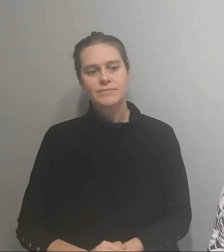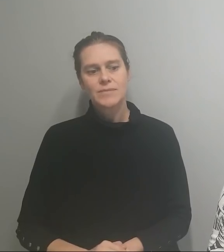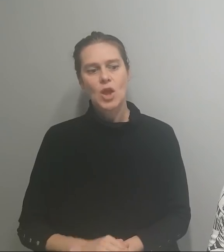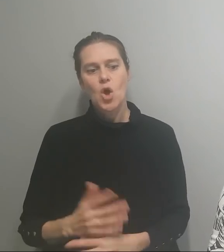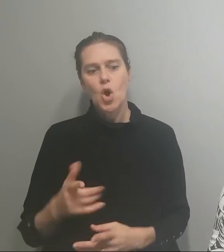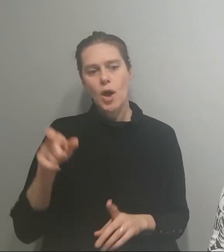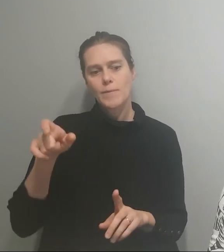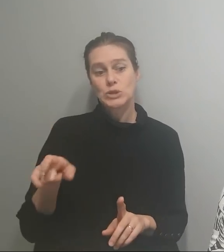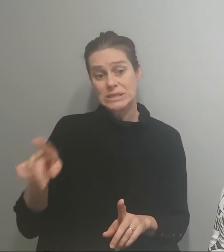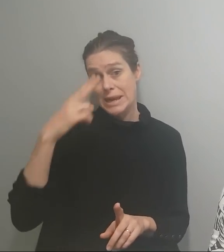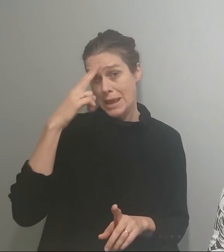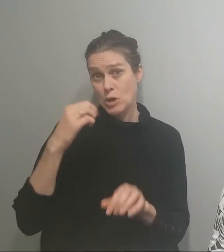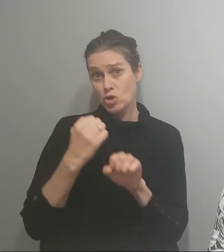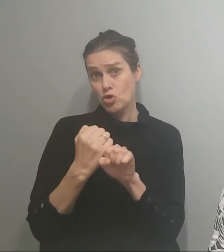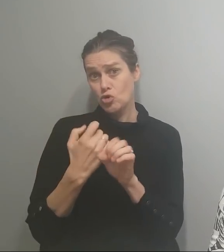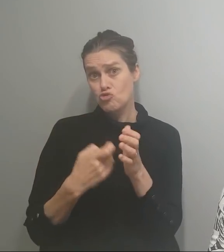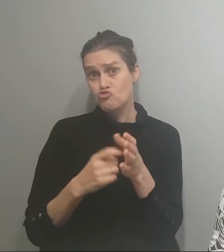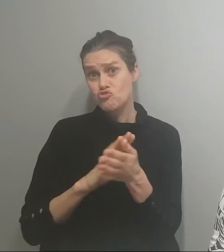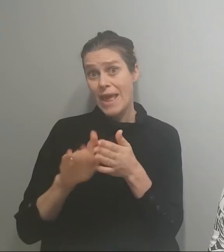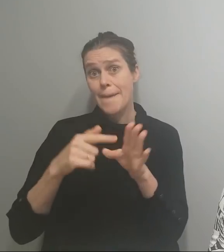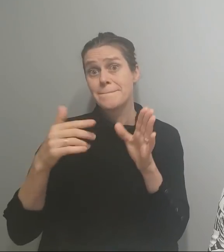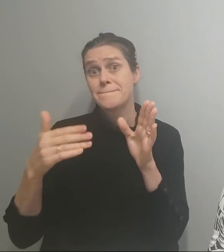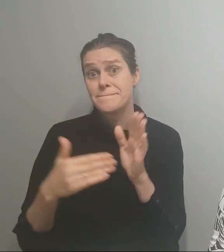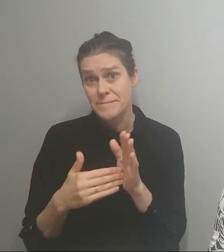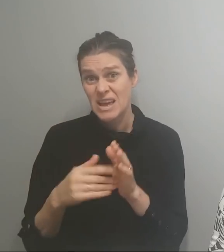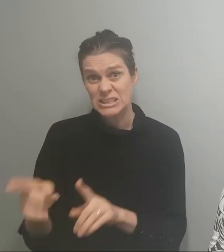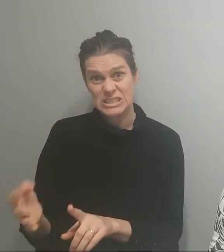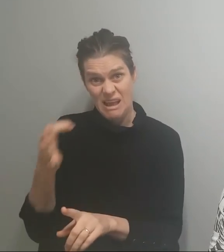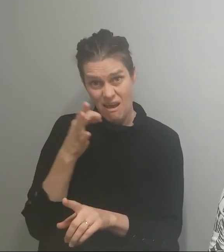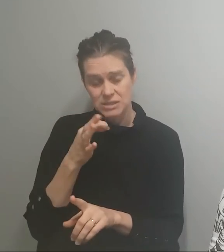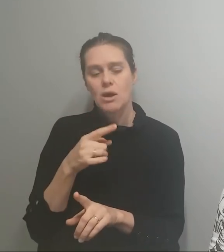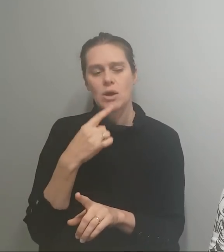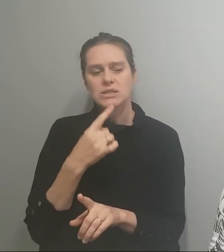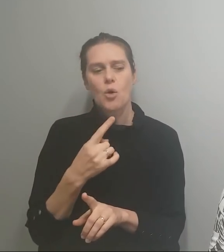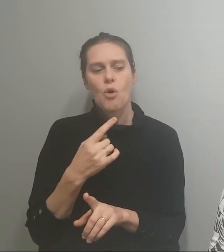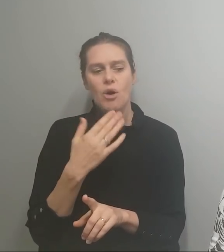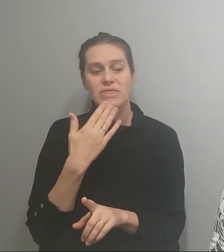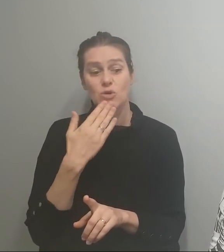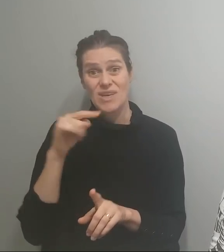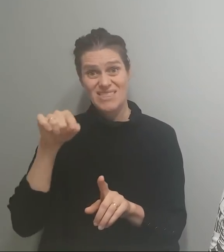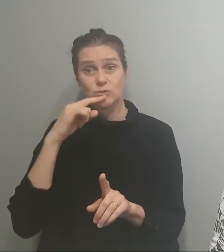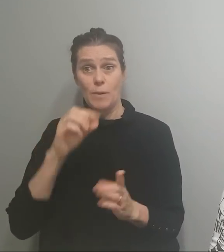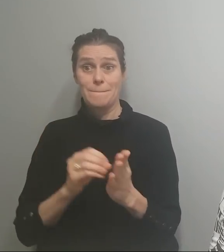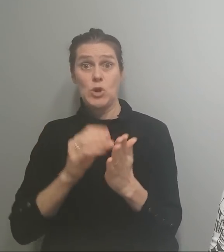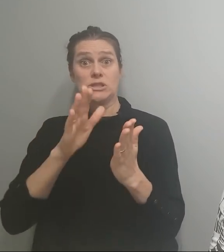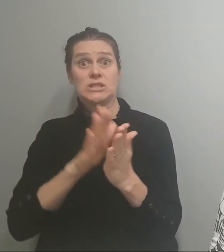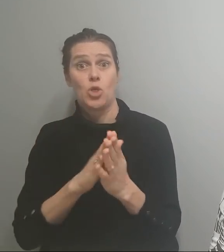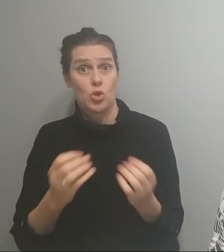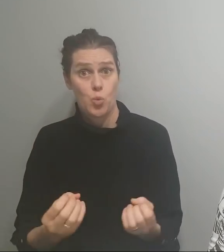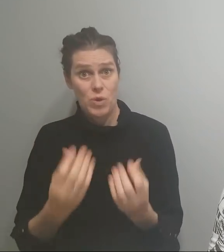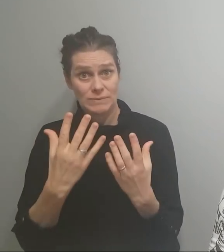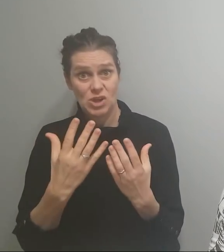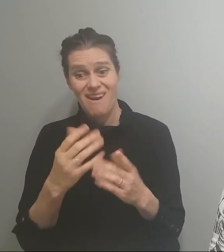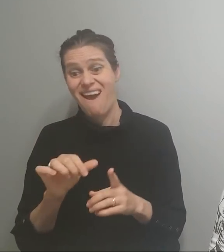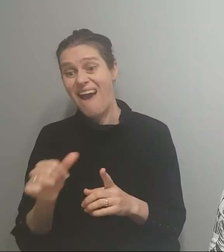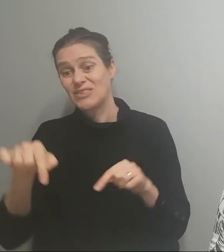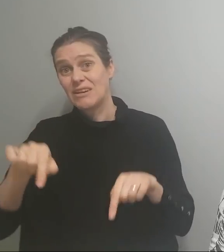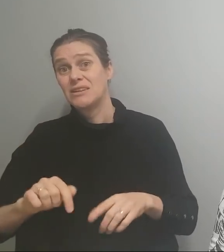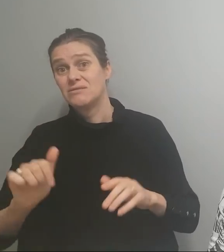Graham, thanks. This will be posted on the website post the session. Thanks for the question, Graham. So I'll just go back to that again and say